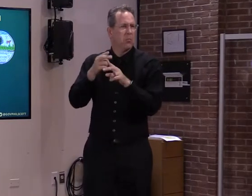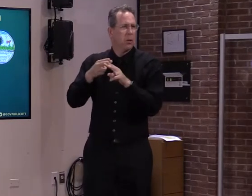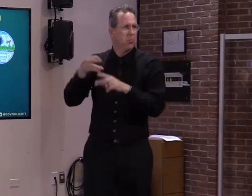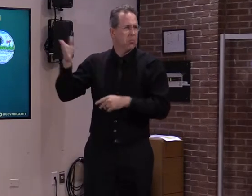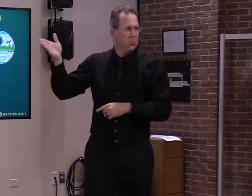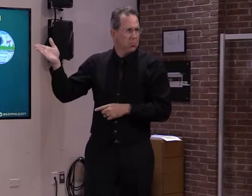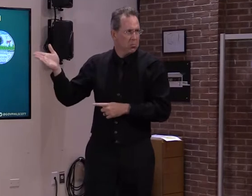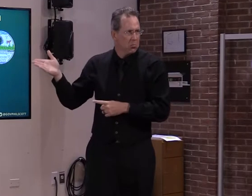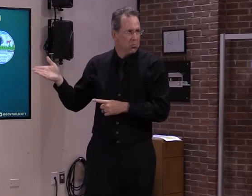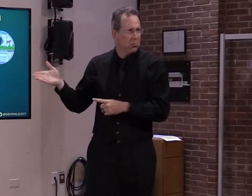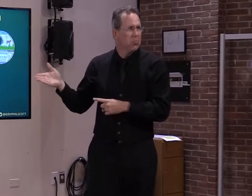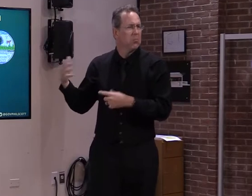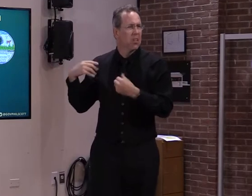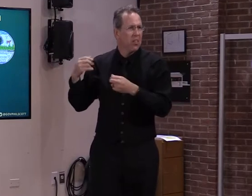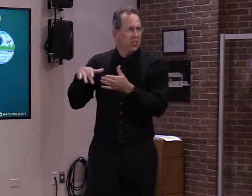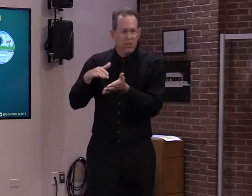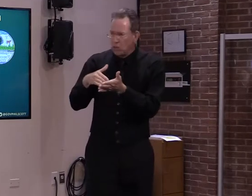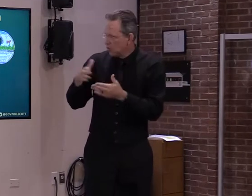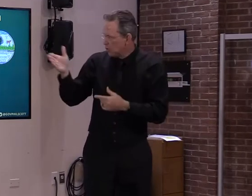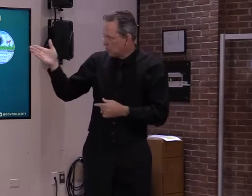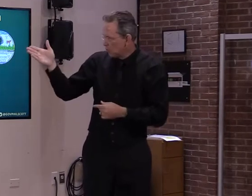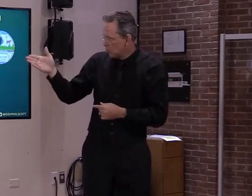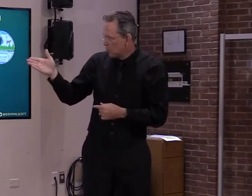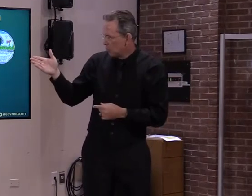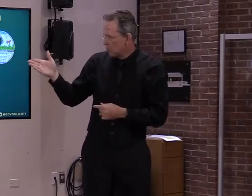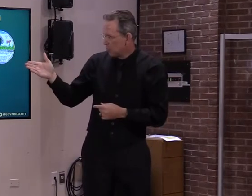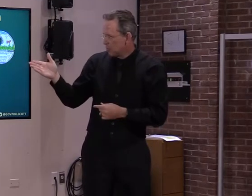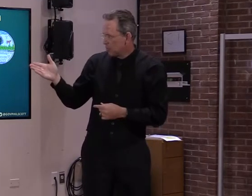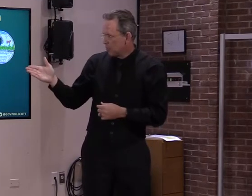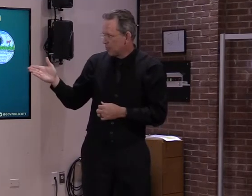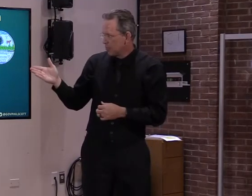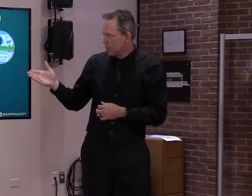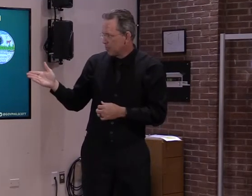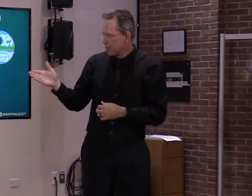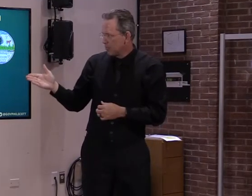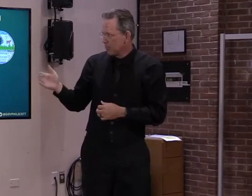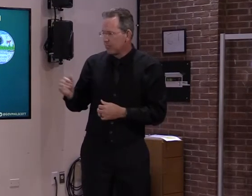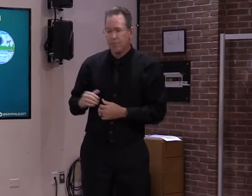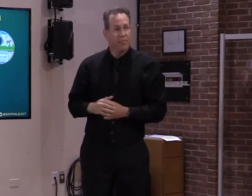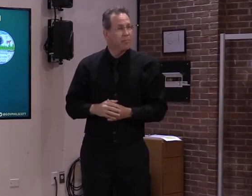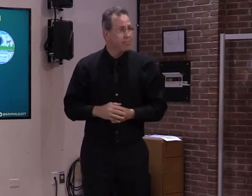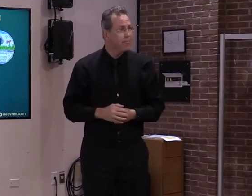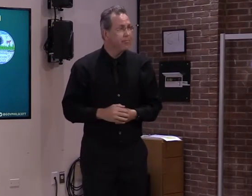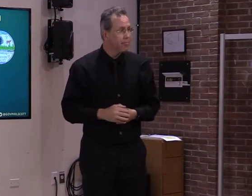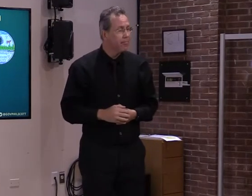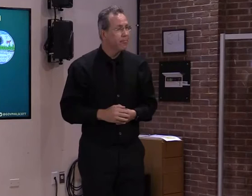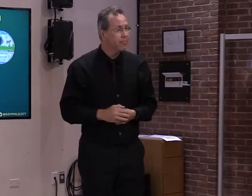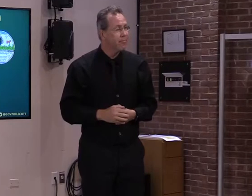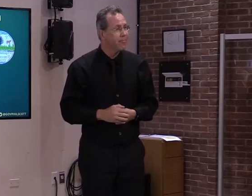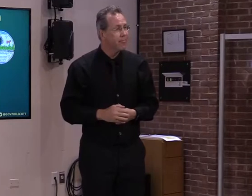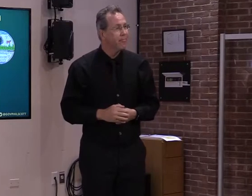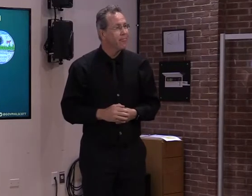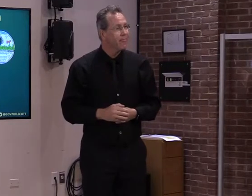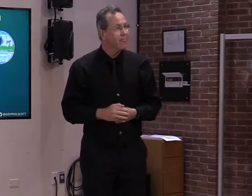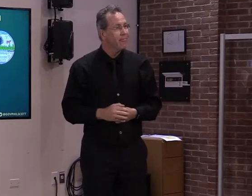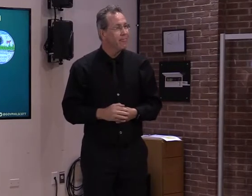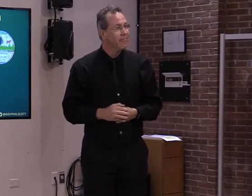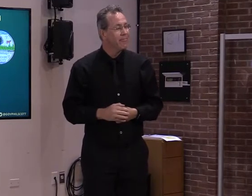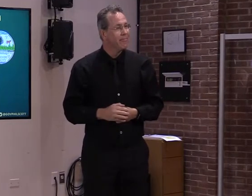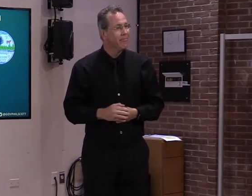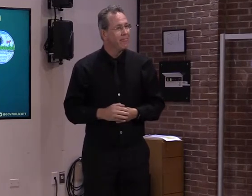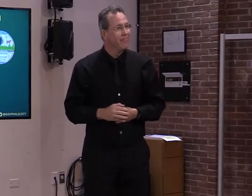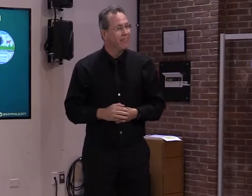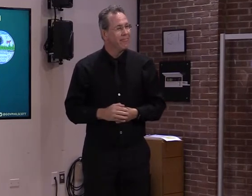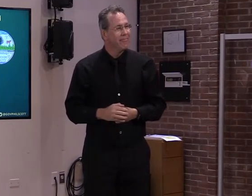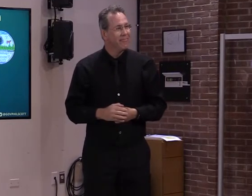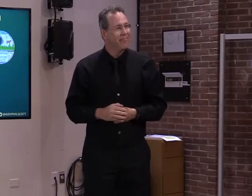repeat it every time you see it. Copeland Furniture in Bradford, Milton Mobile Home